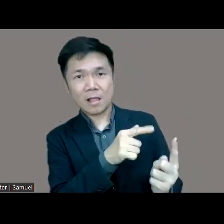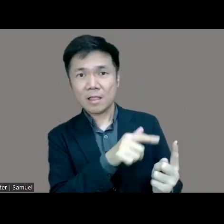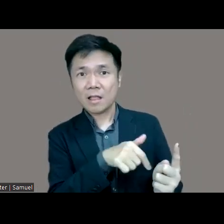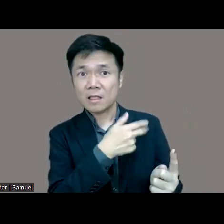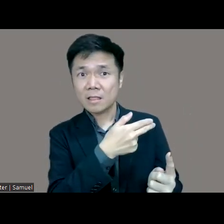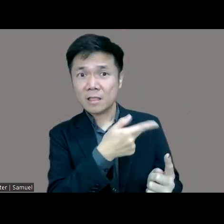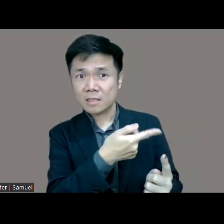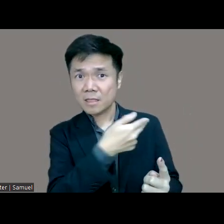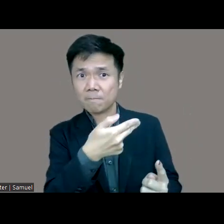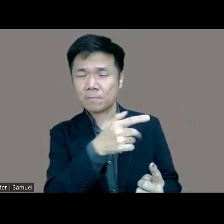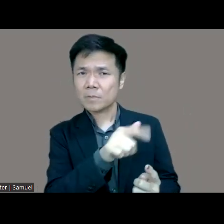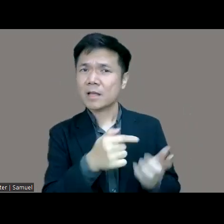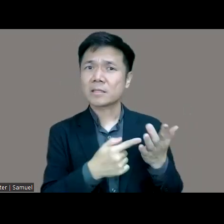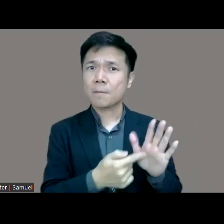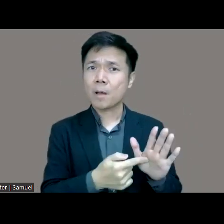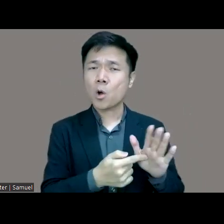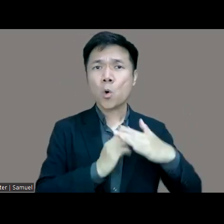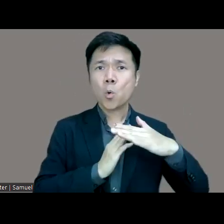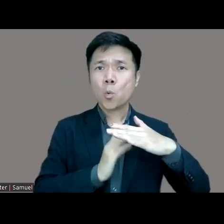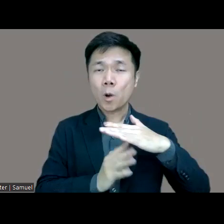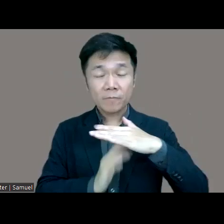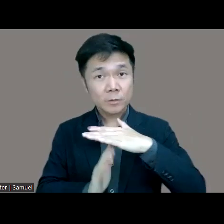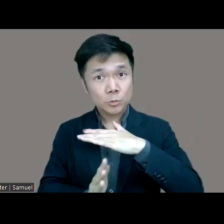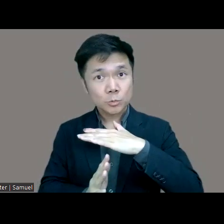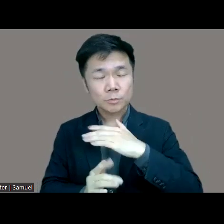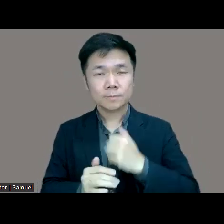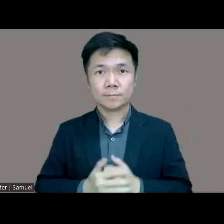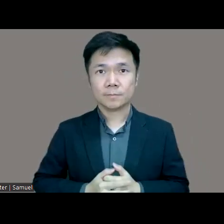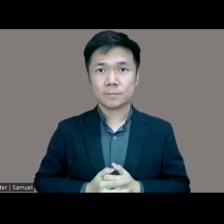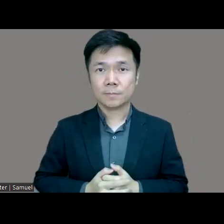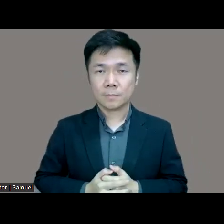refugee, for some reason, can